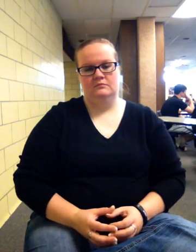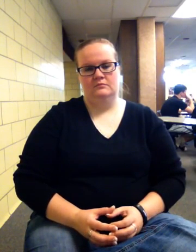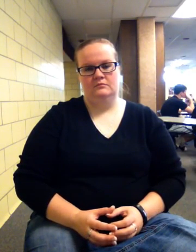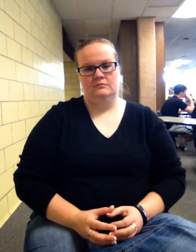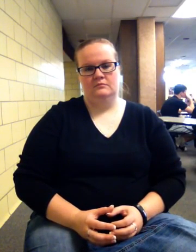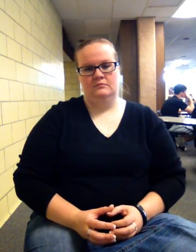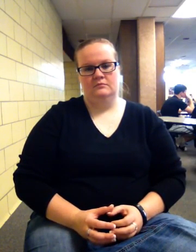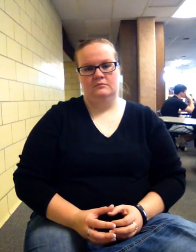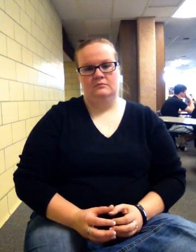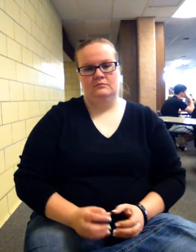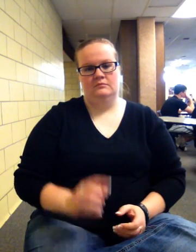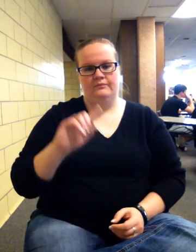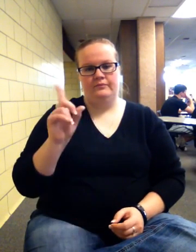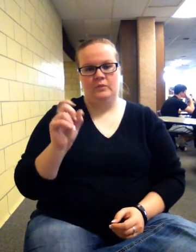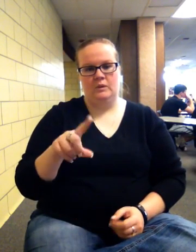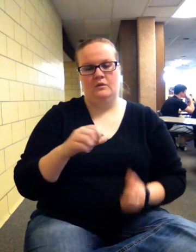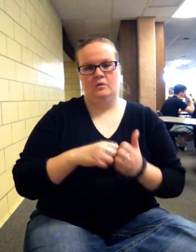Any questions on step one or step two?